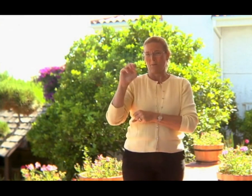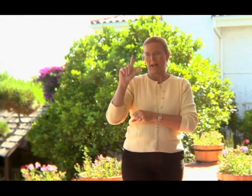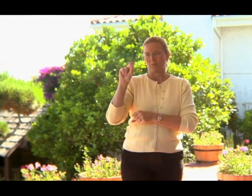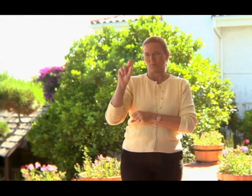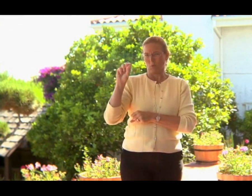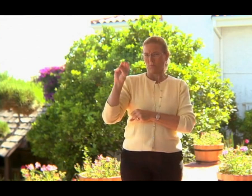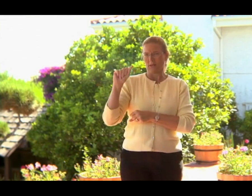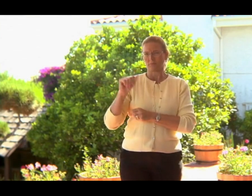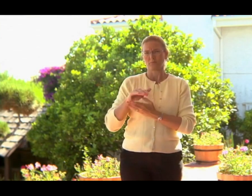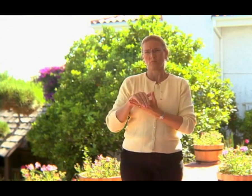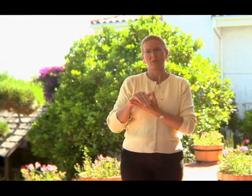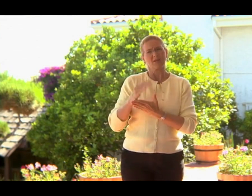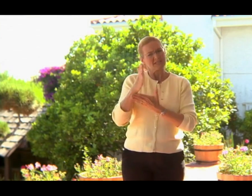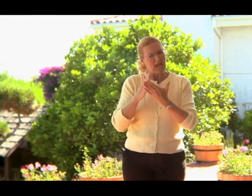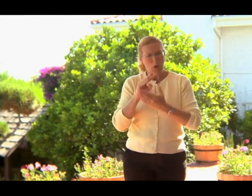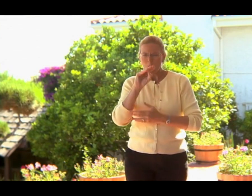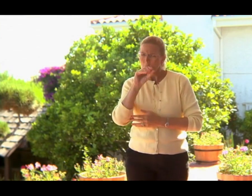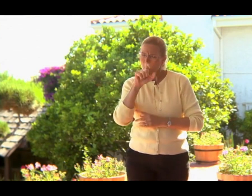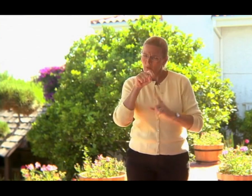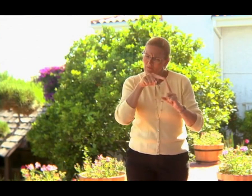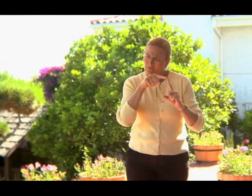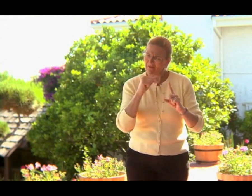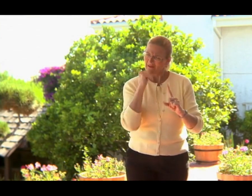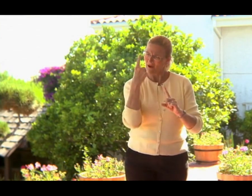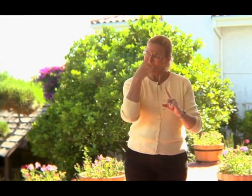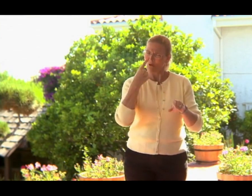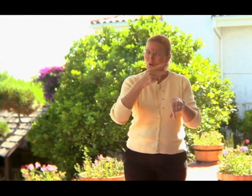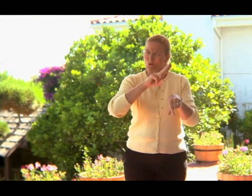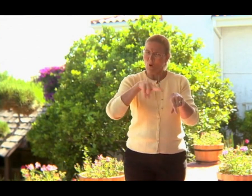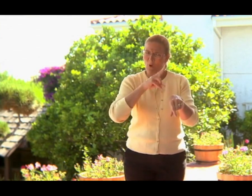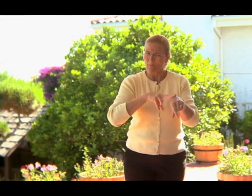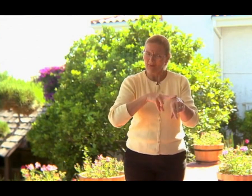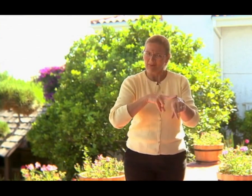does increase your risk if some of the moles are starting to become abnormal looking.